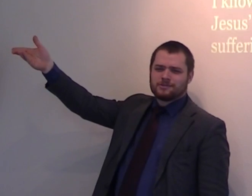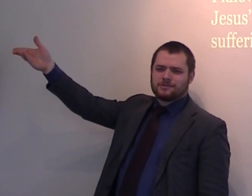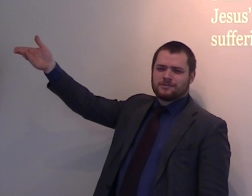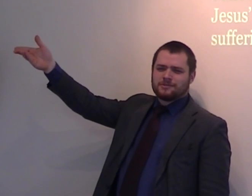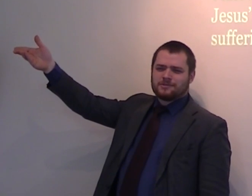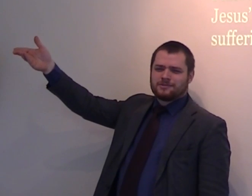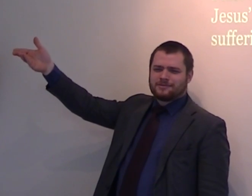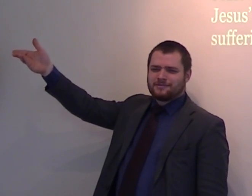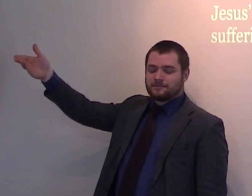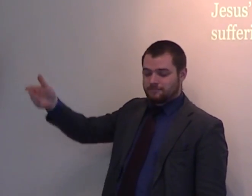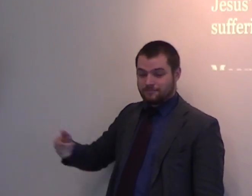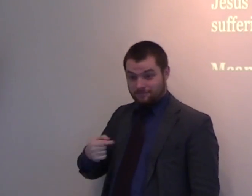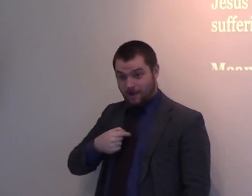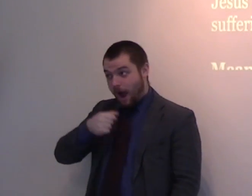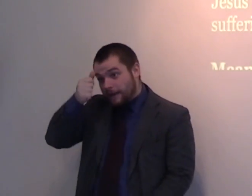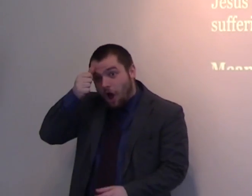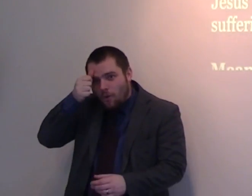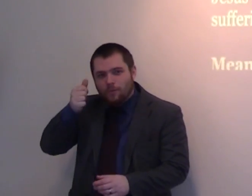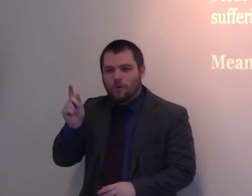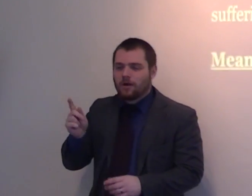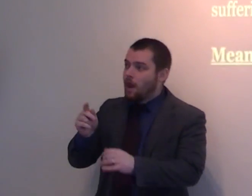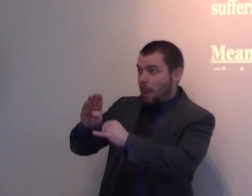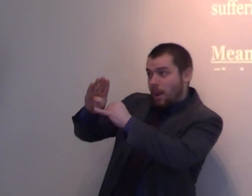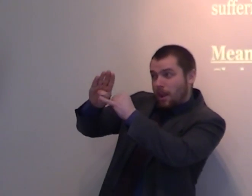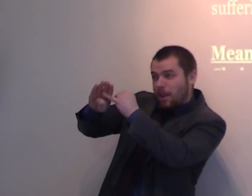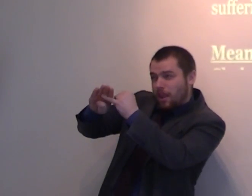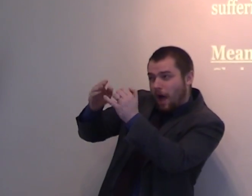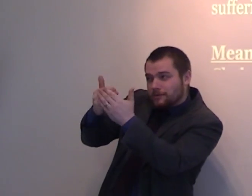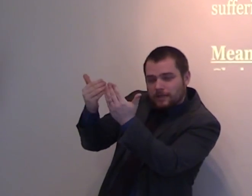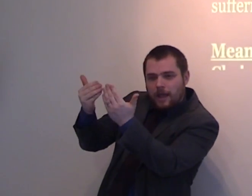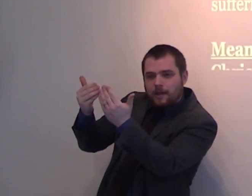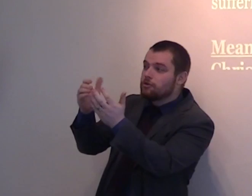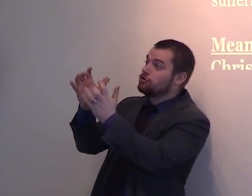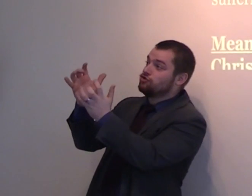I know on the last day, I will share Jesus' glory.